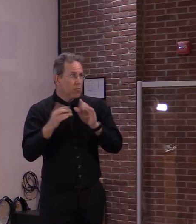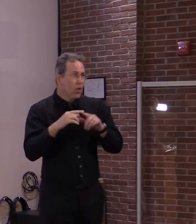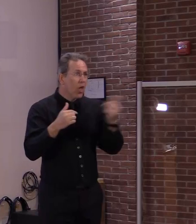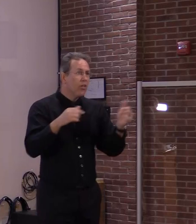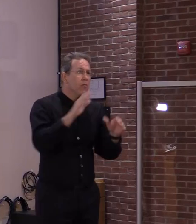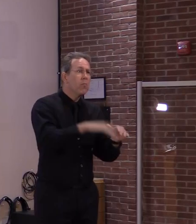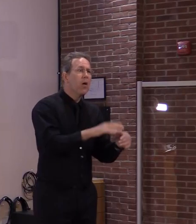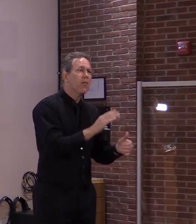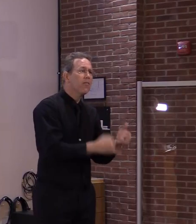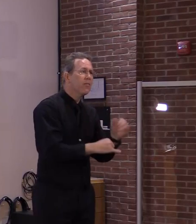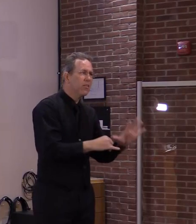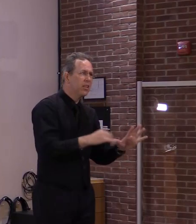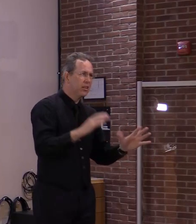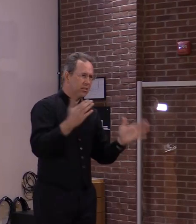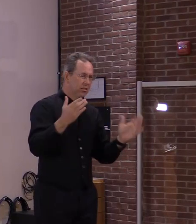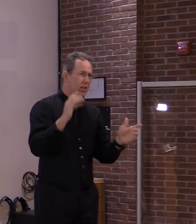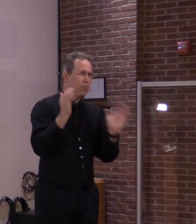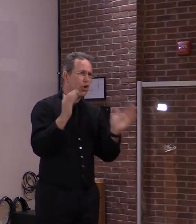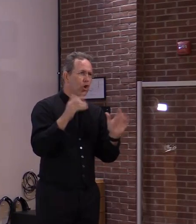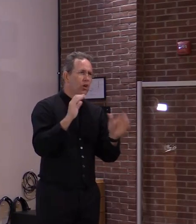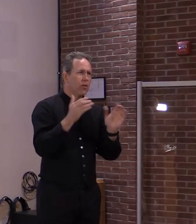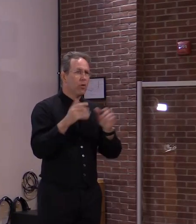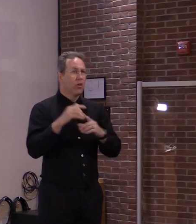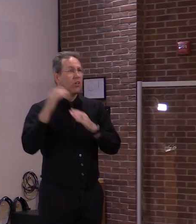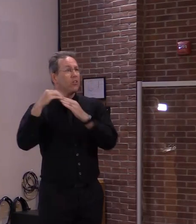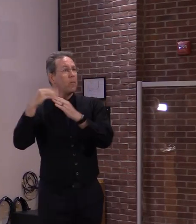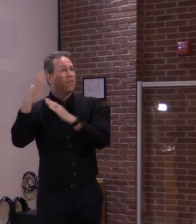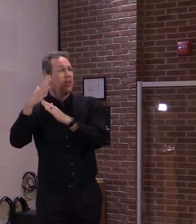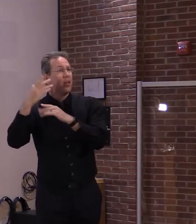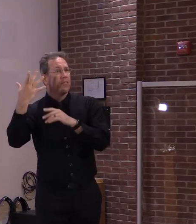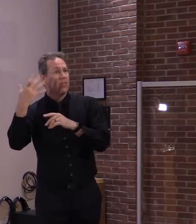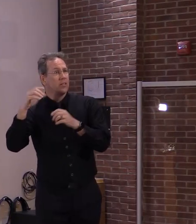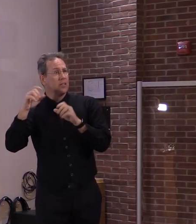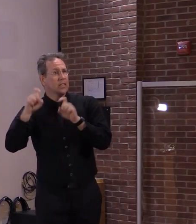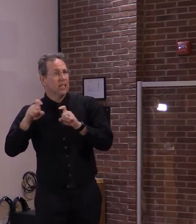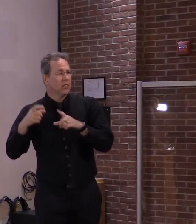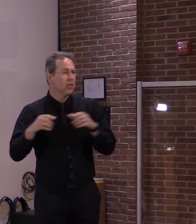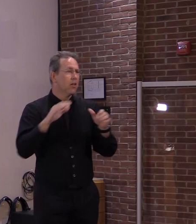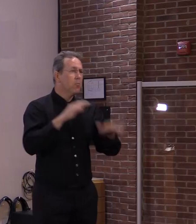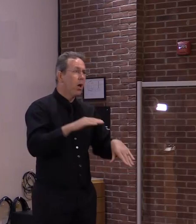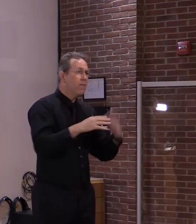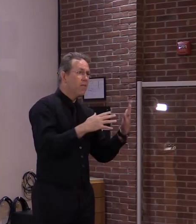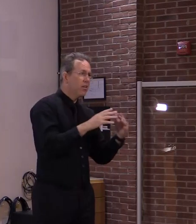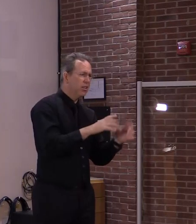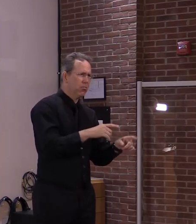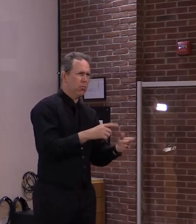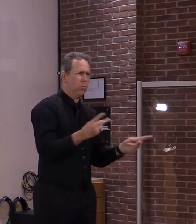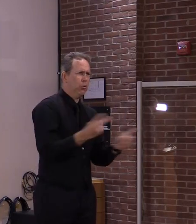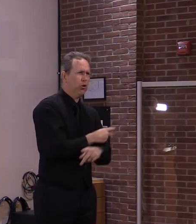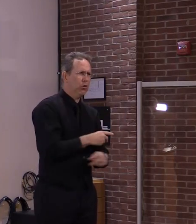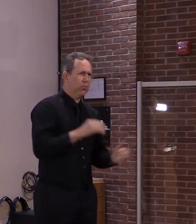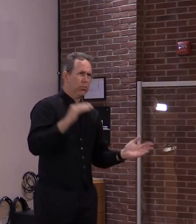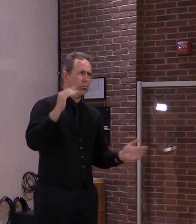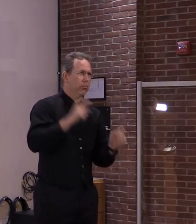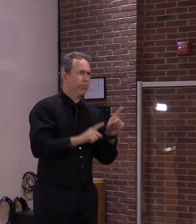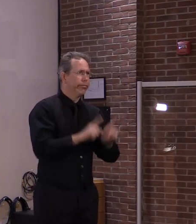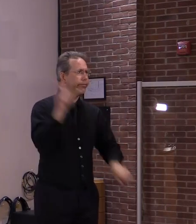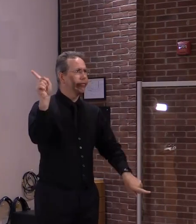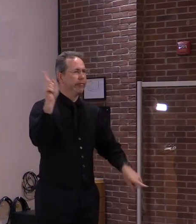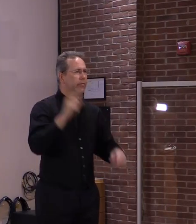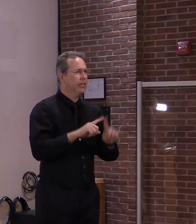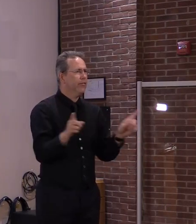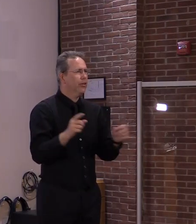look at this data. We also have a really rich tradition of reporting in our vaccine systems,